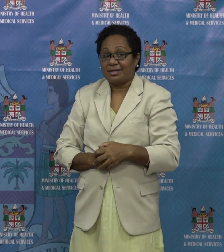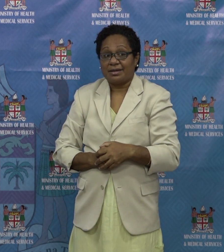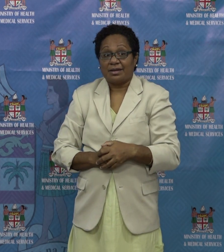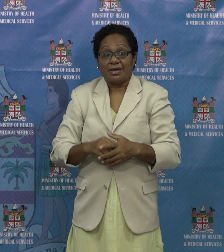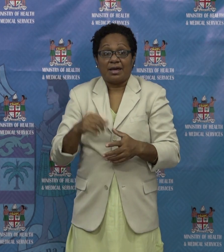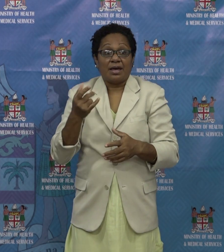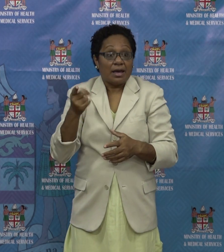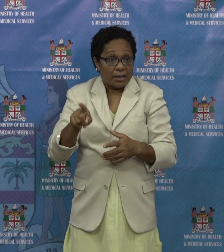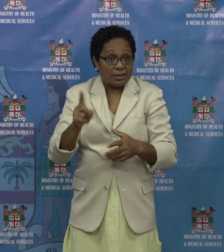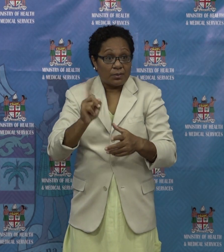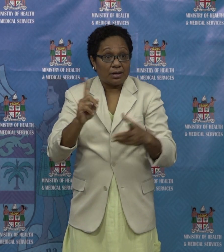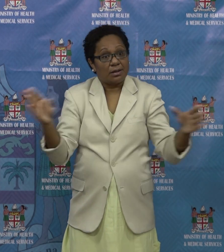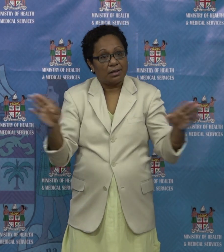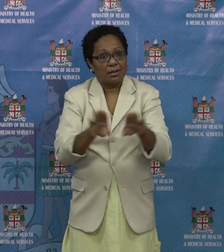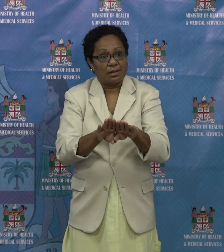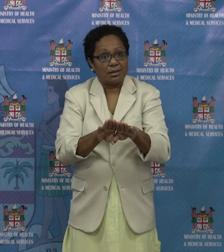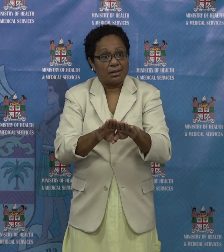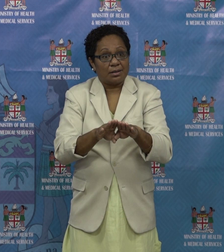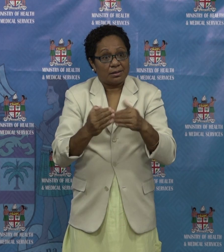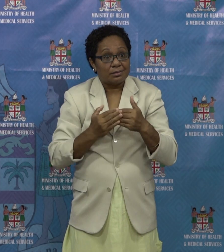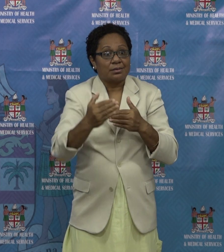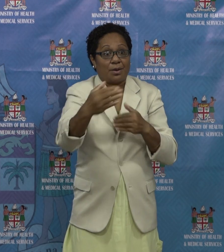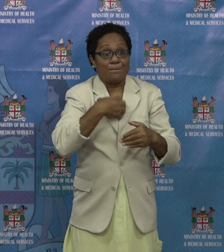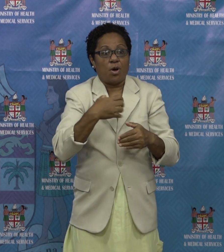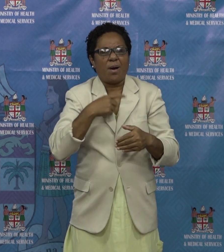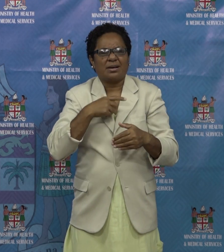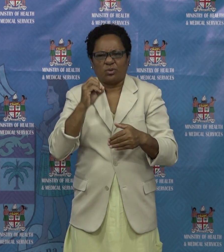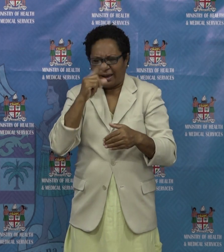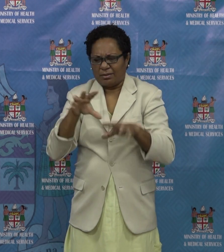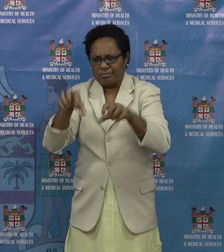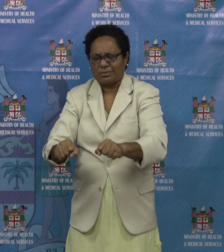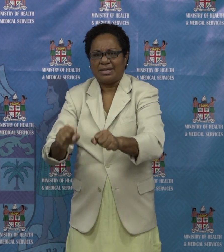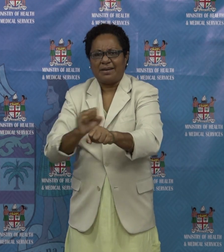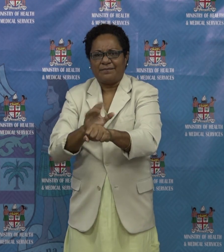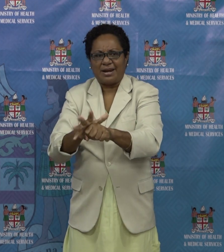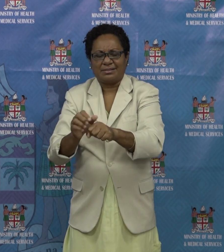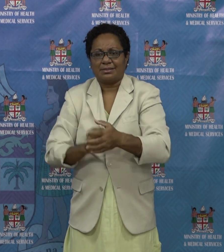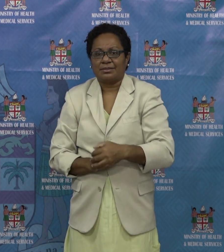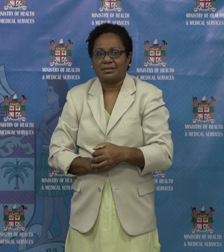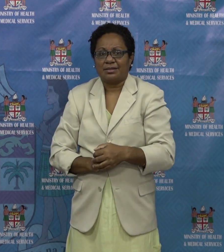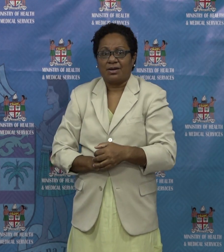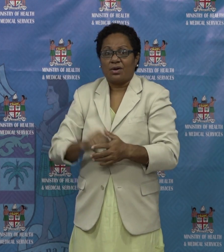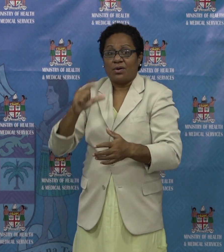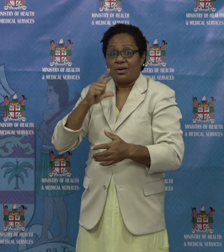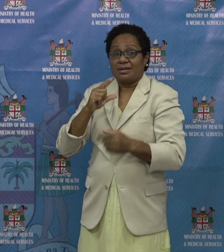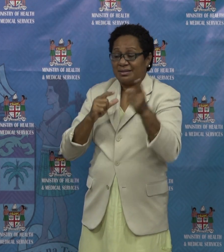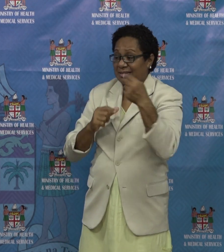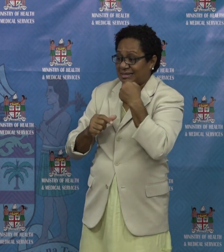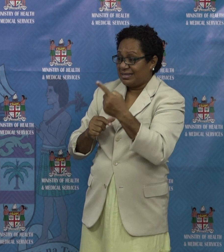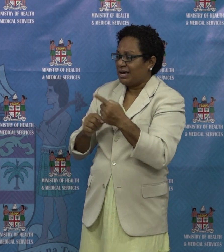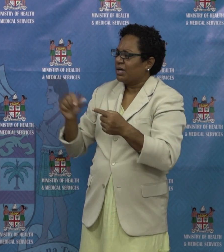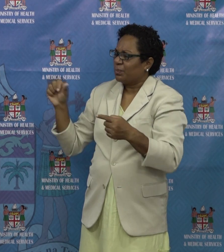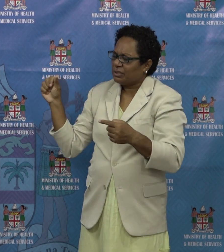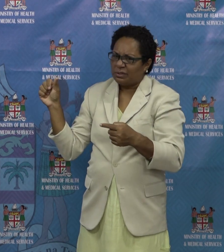virus? Because if not, we may have a situation. I noticed you said that we should try to put a